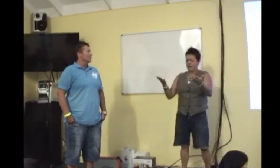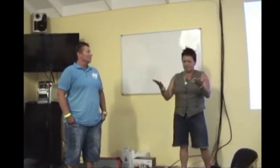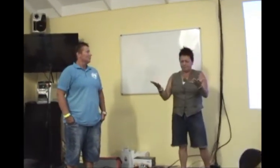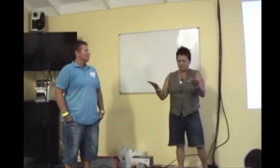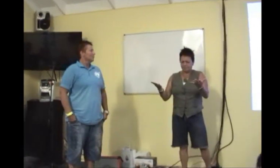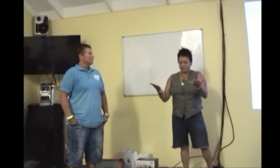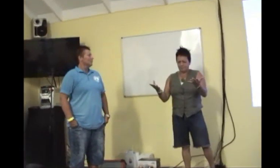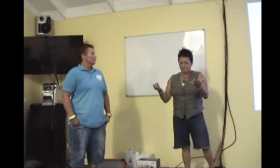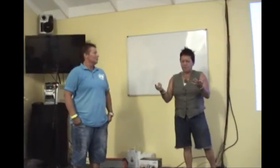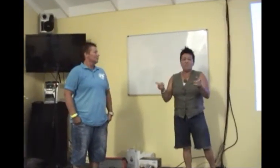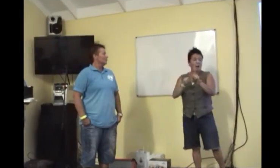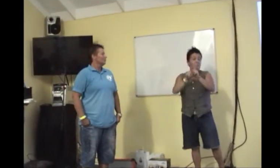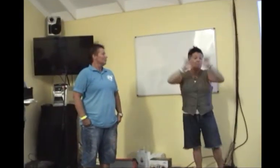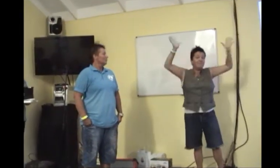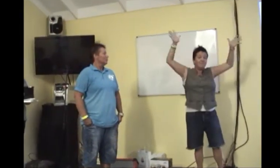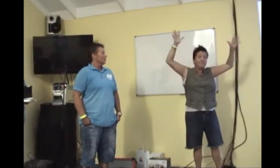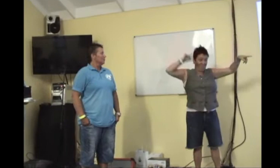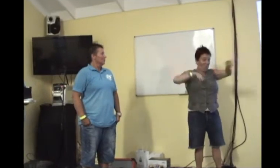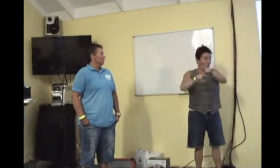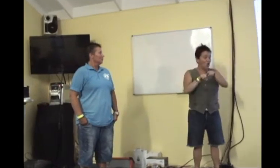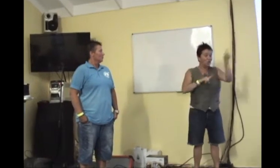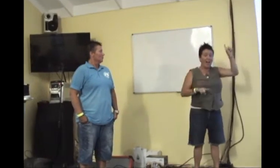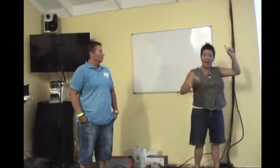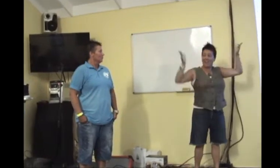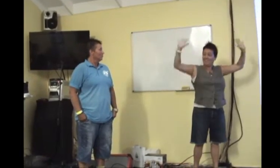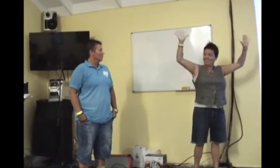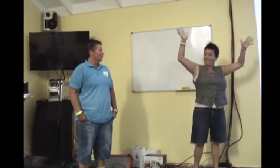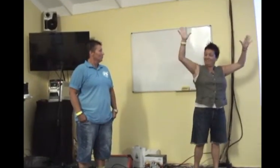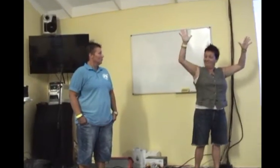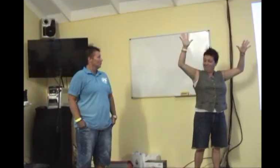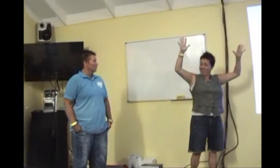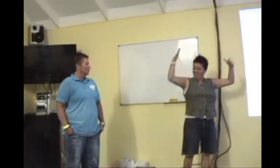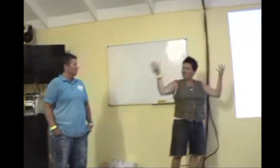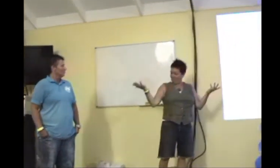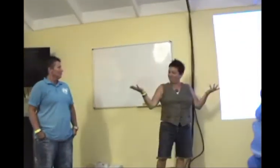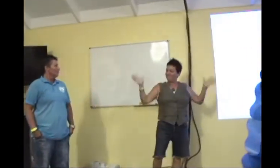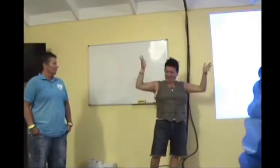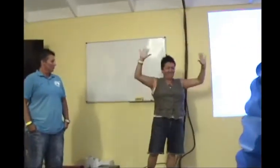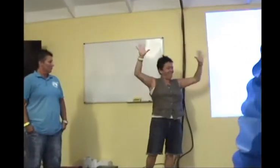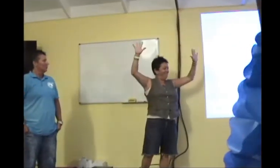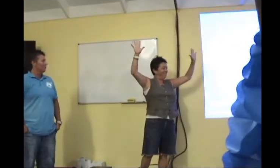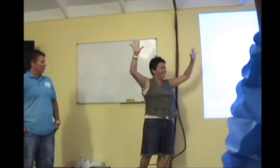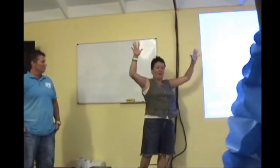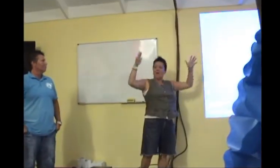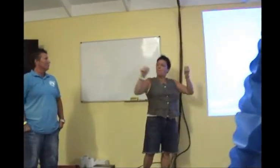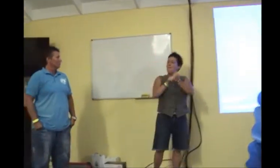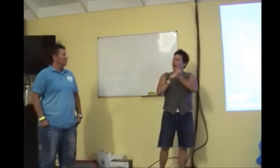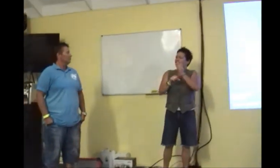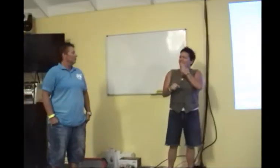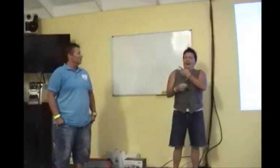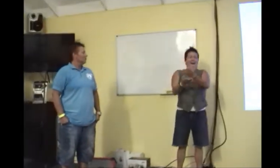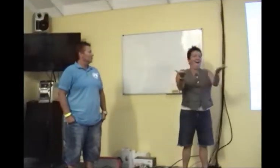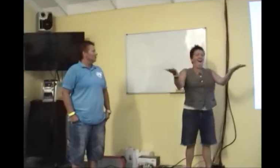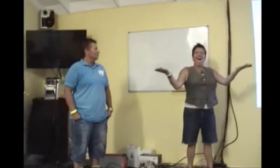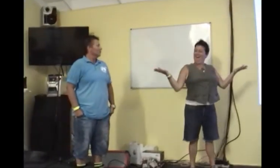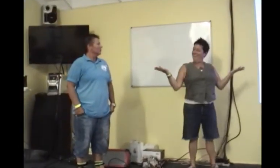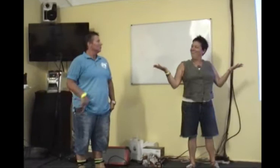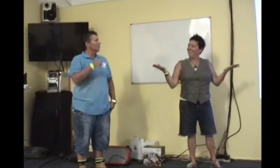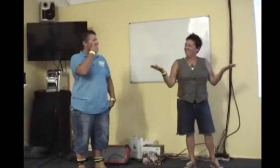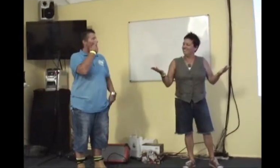fun. And same like I was just saying today, our cupping is this way as opposed to cupping. That makes deaf people really